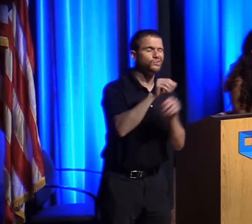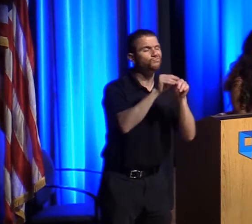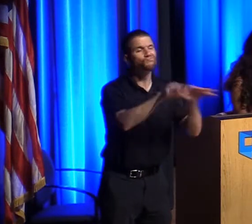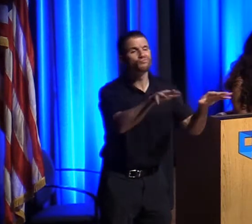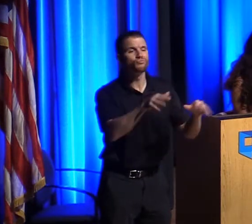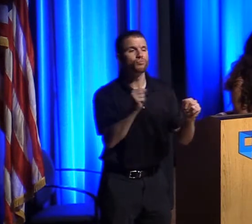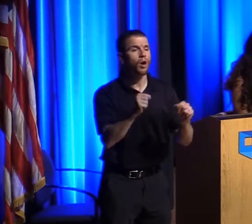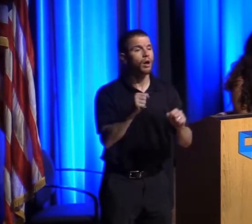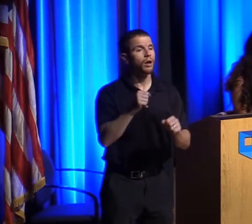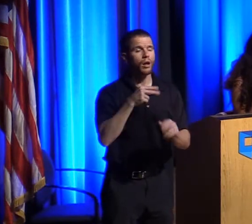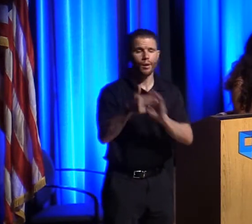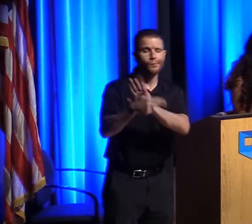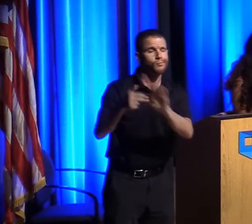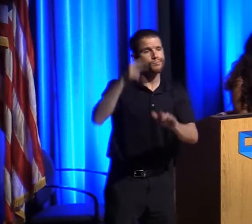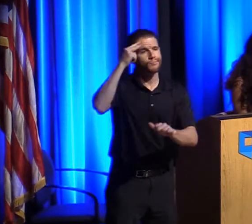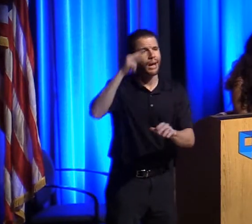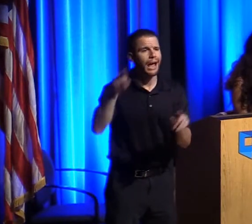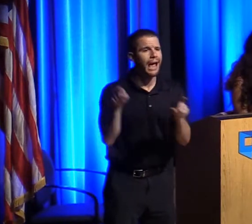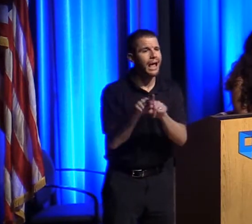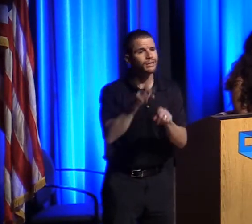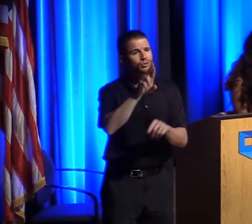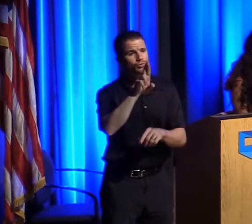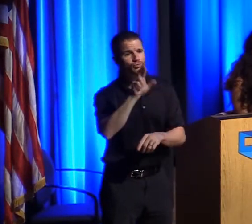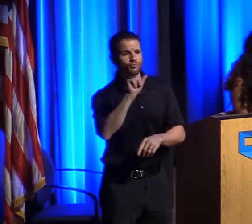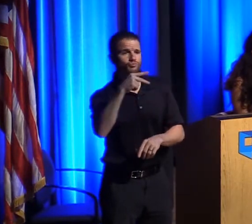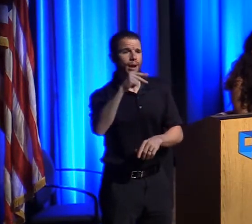I mean, that is just horrible, right?